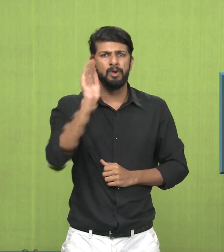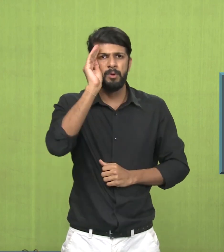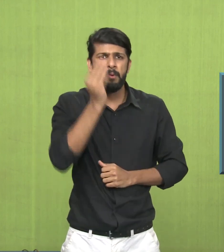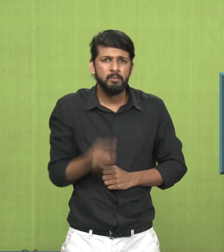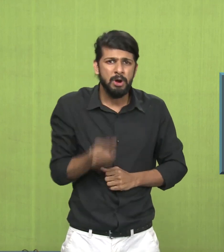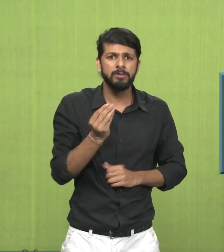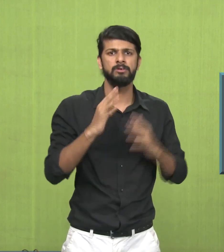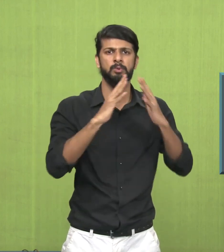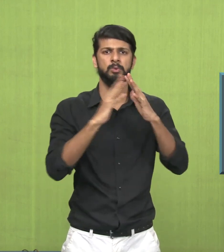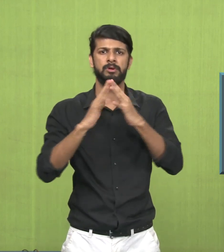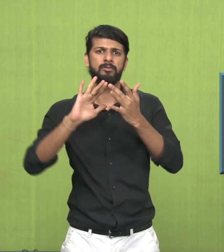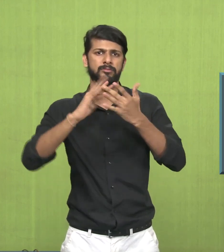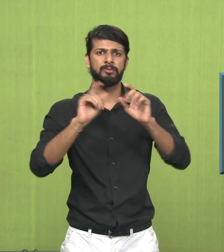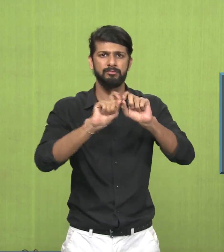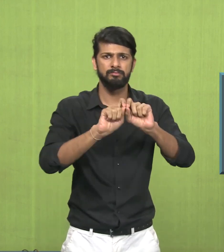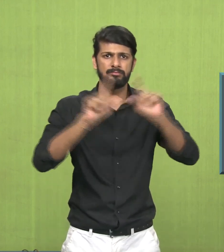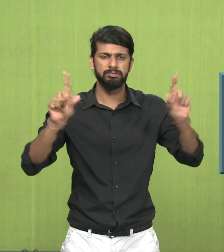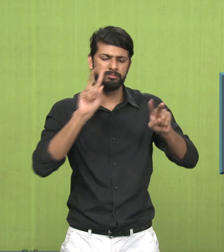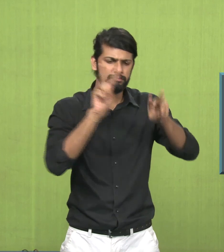For more information, you may visit our